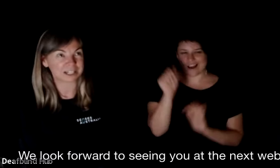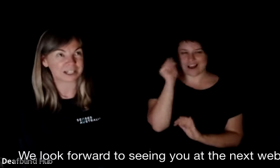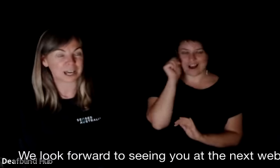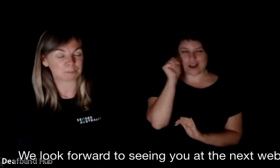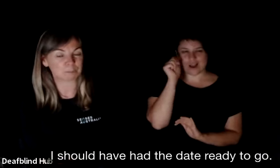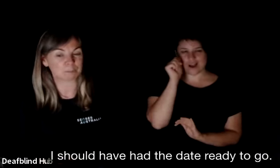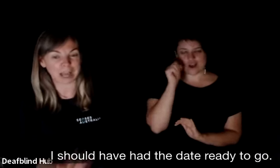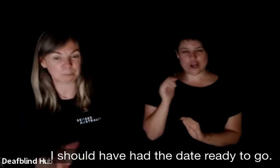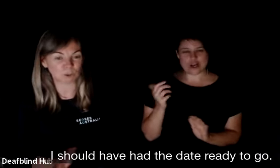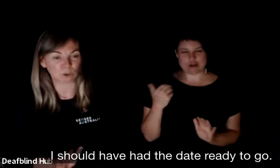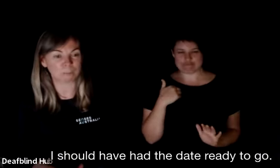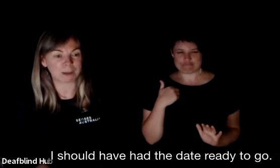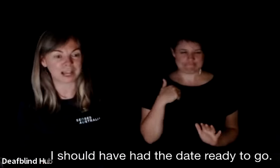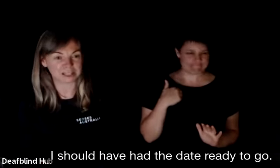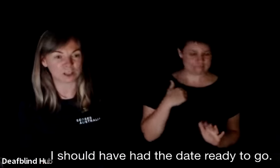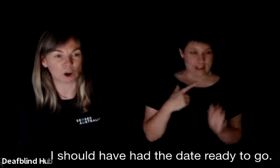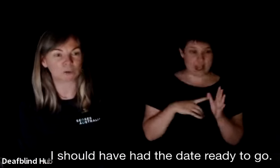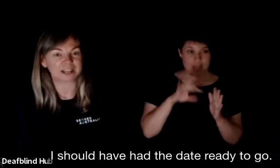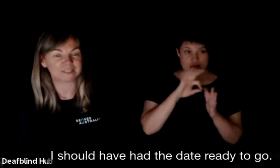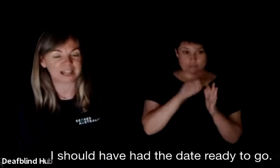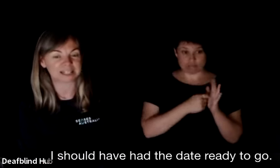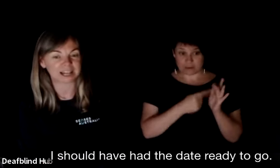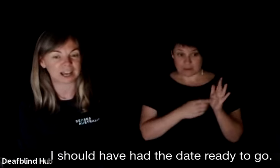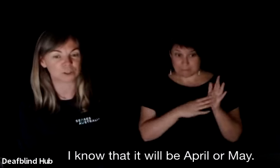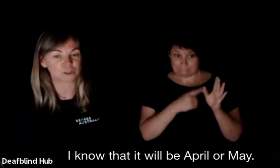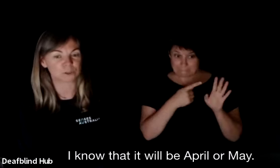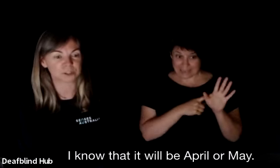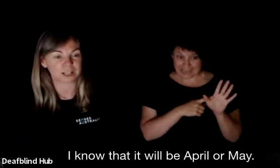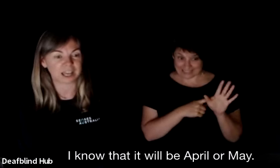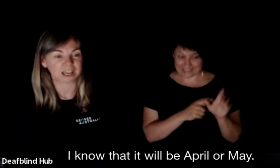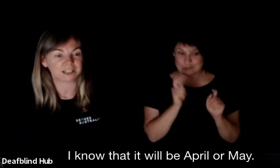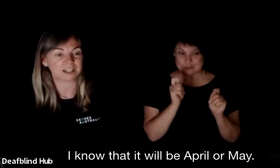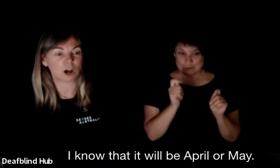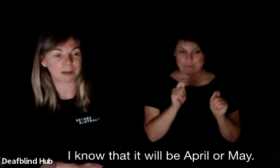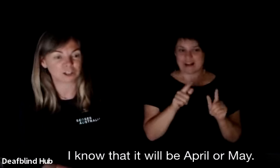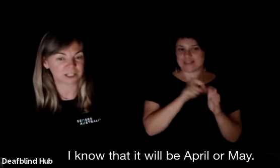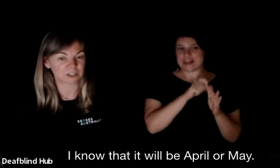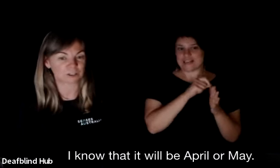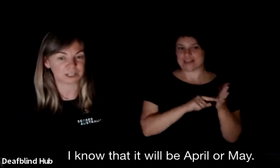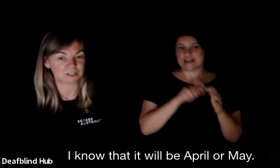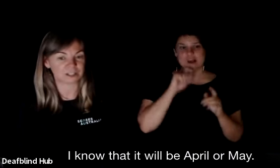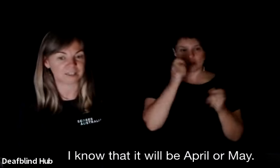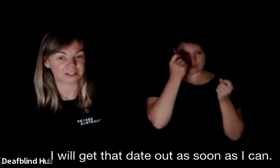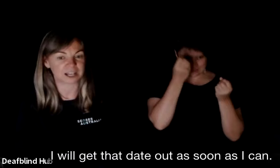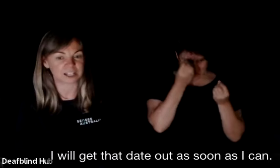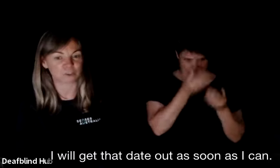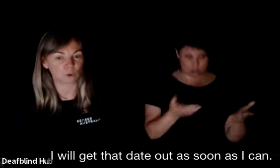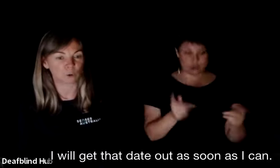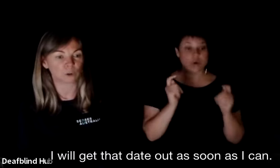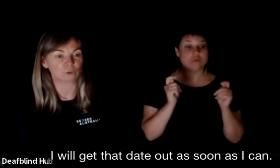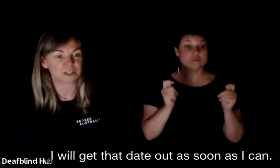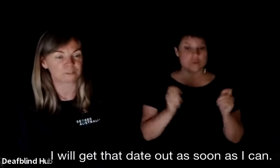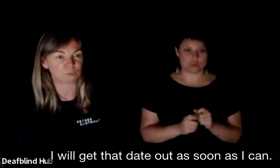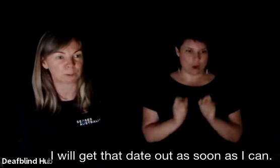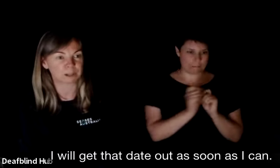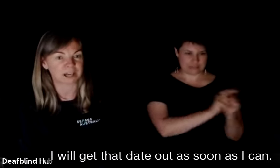be April or May. So I will get that date out as soon as I can. I'm actually going to be giving out the dates for all